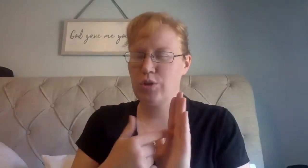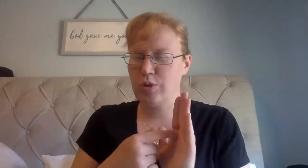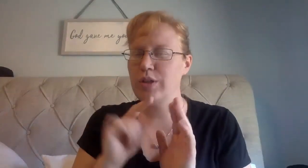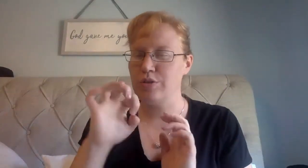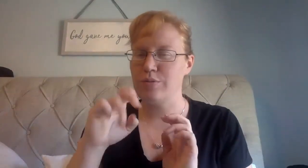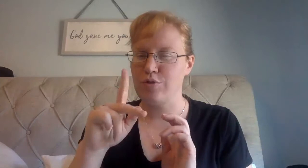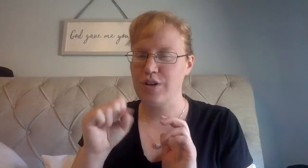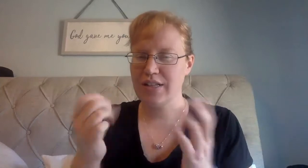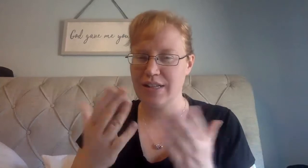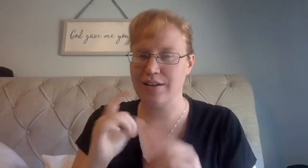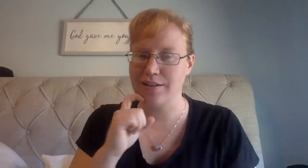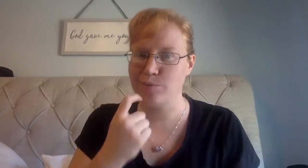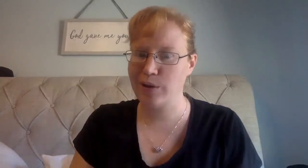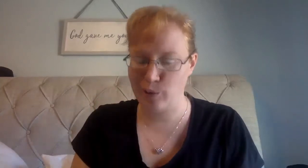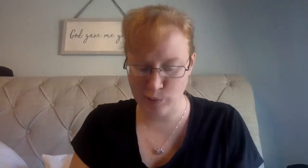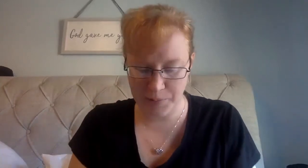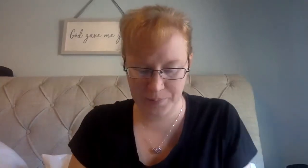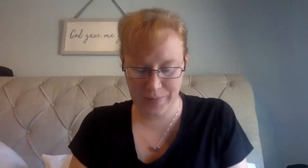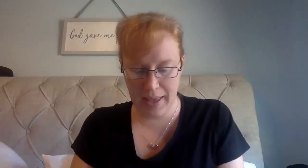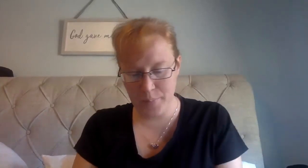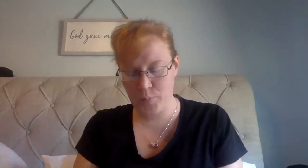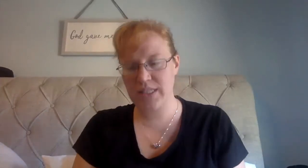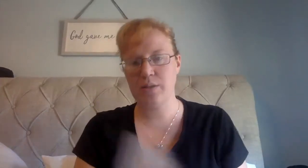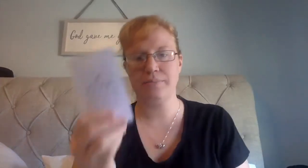Showing you some tricks here. That's pretty cool. Okay, what's this one?